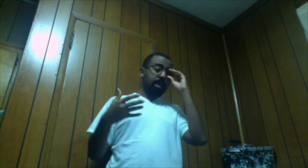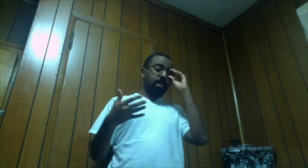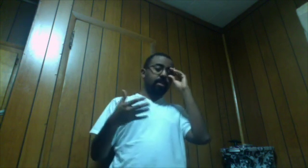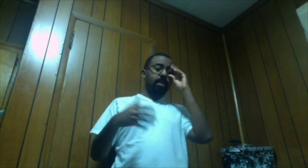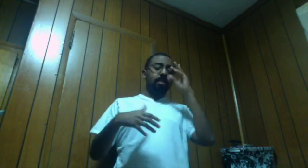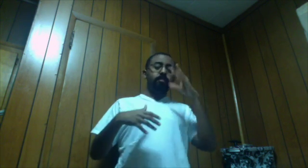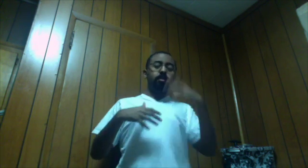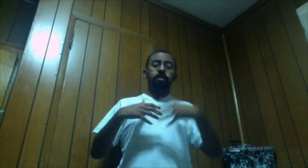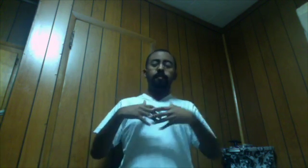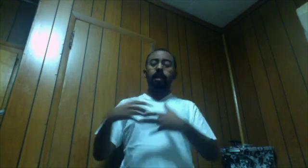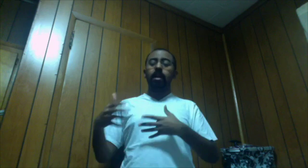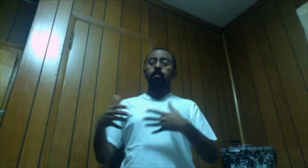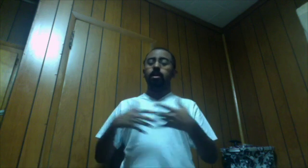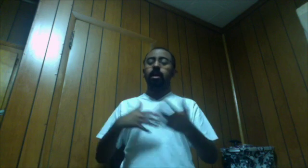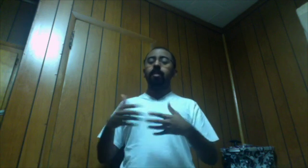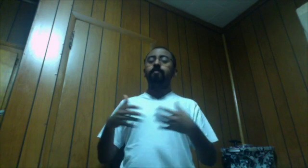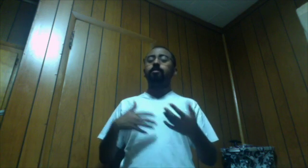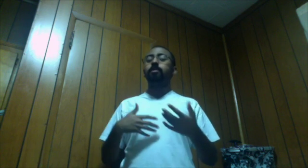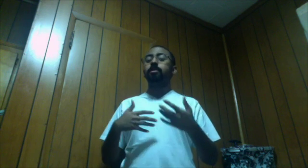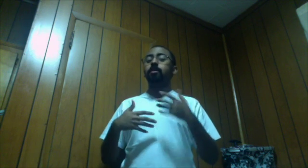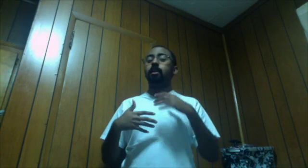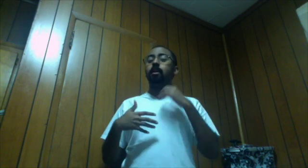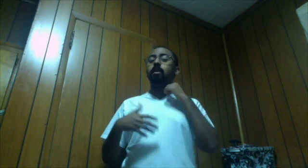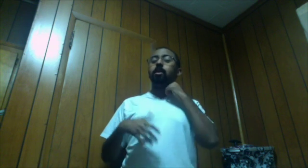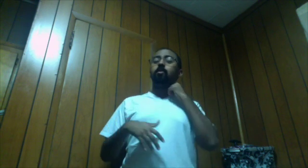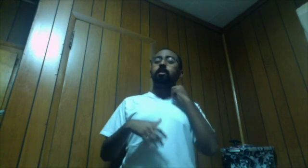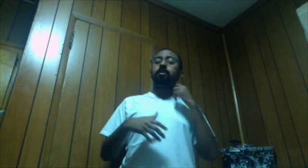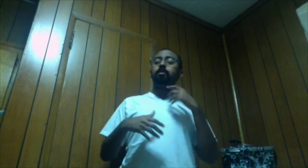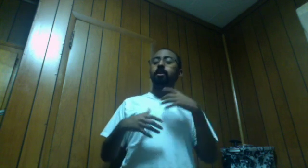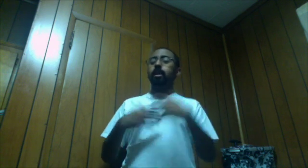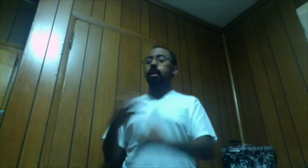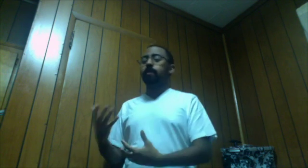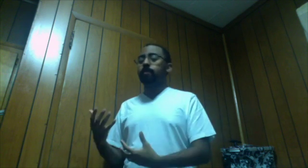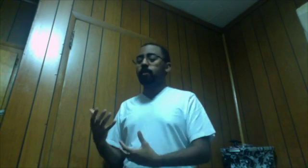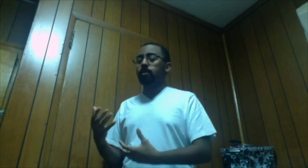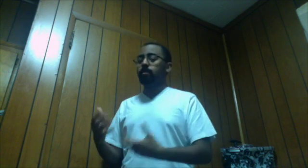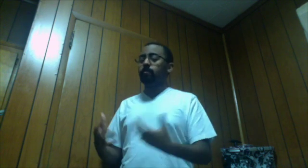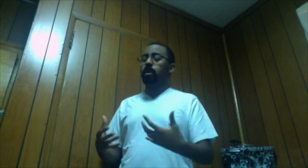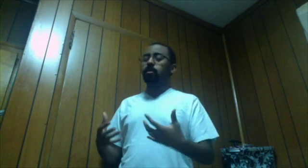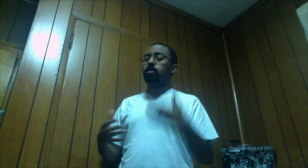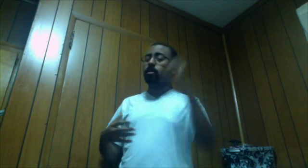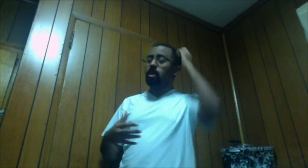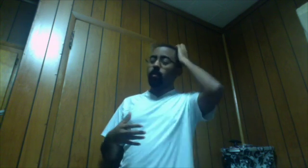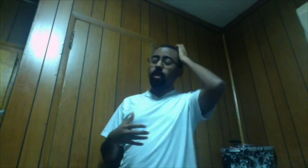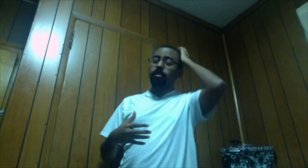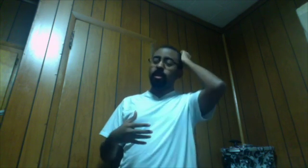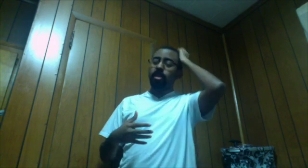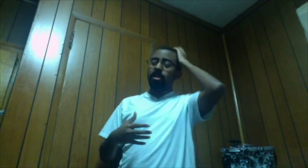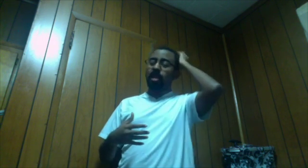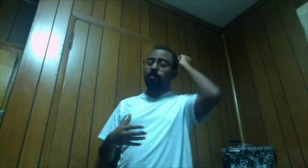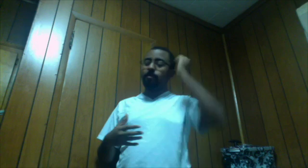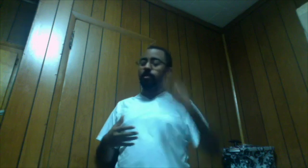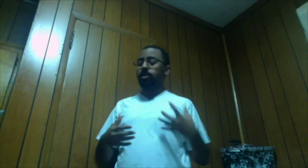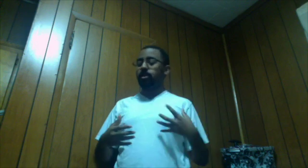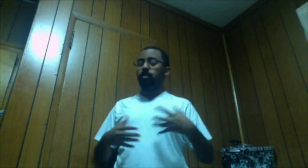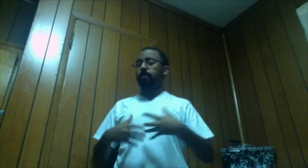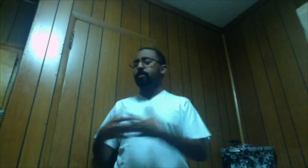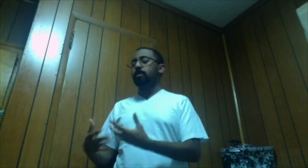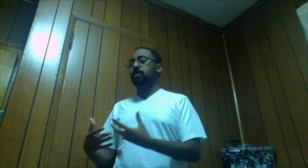test will define what kind of person they are. Whether they were a hate-filled monger, whether they're the type of person who abused and